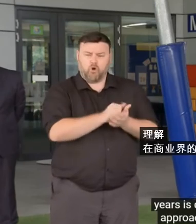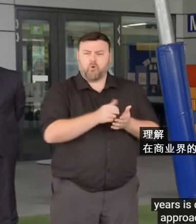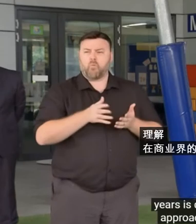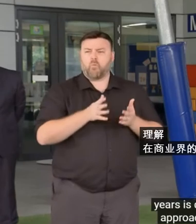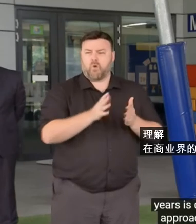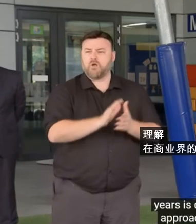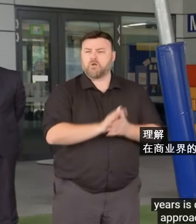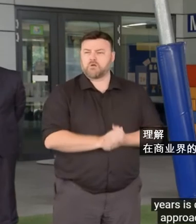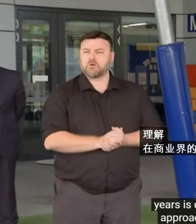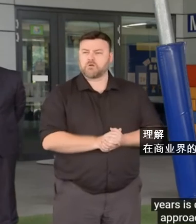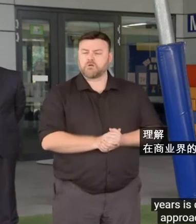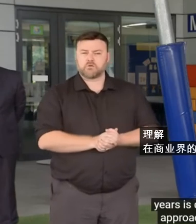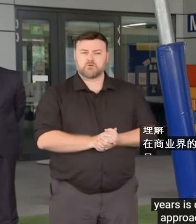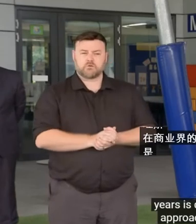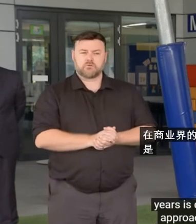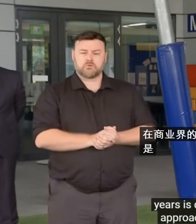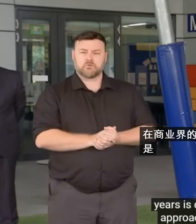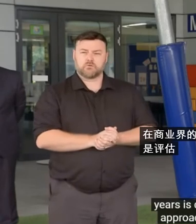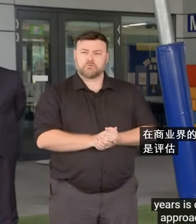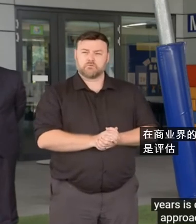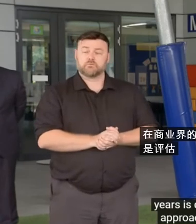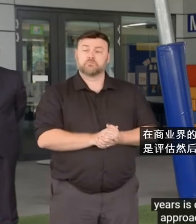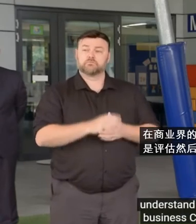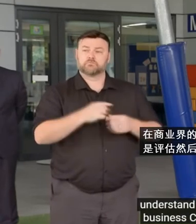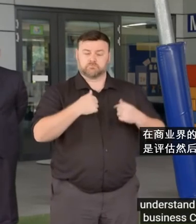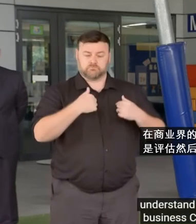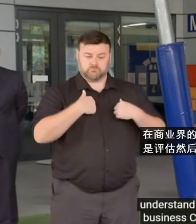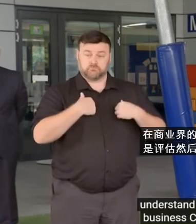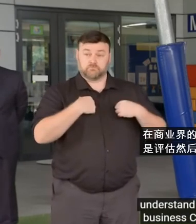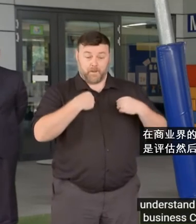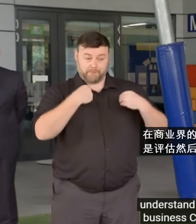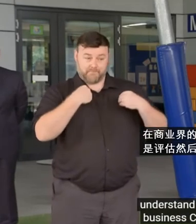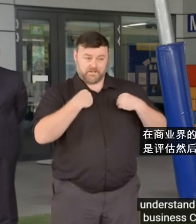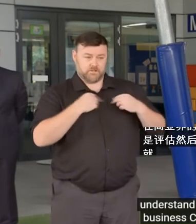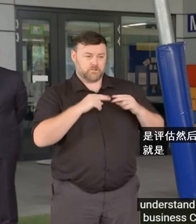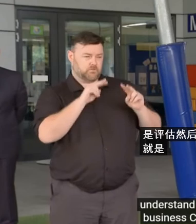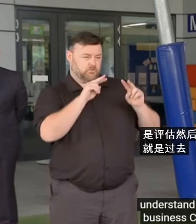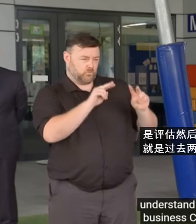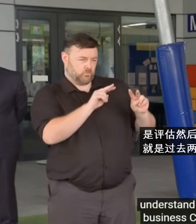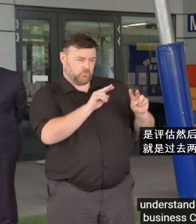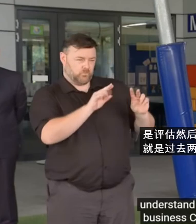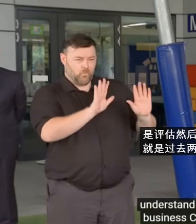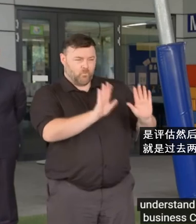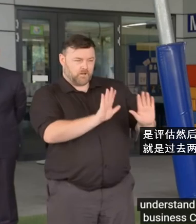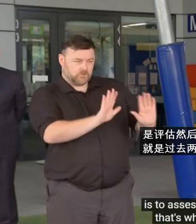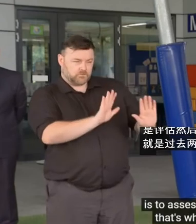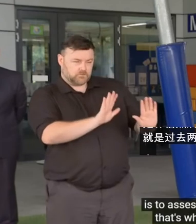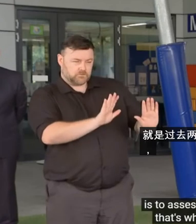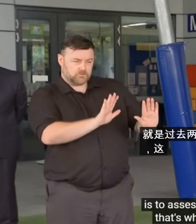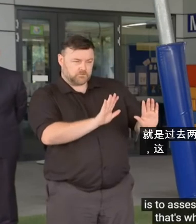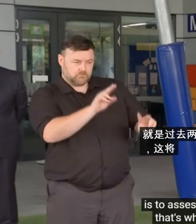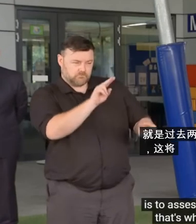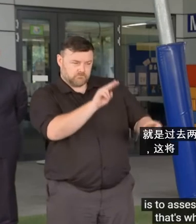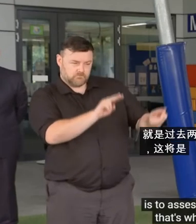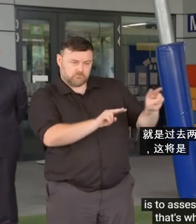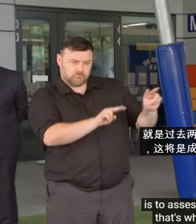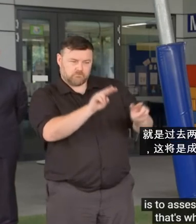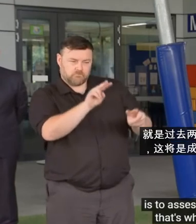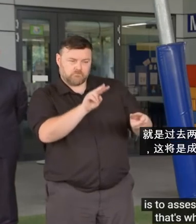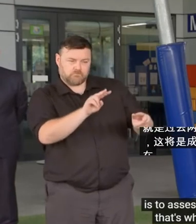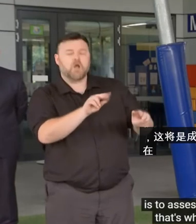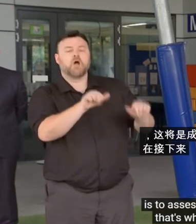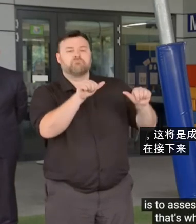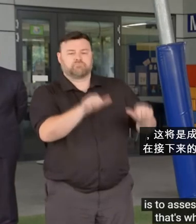in the business community is to wait, is to assess, and then to invest. That's been successful over the last 2 years, and that will